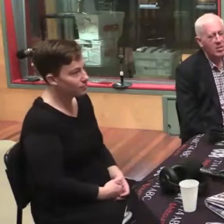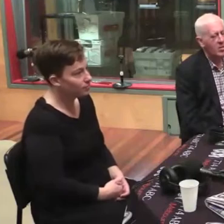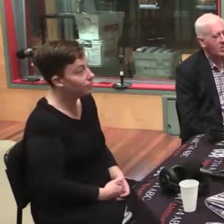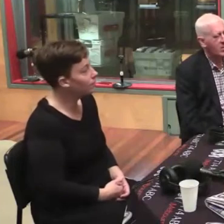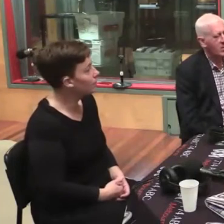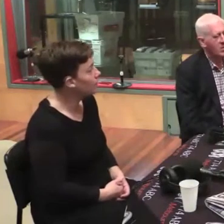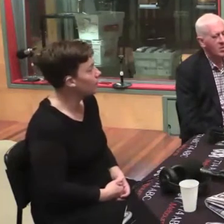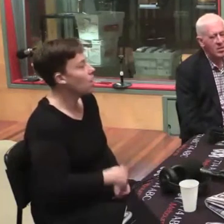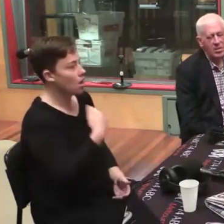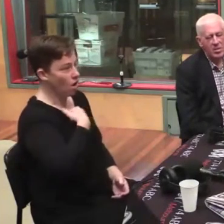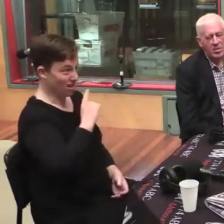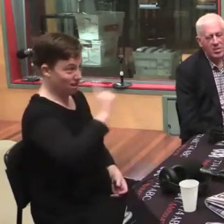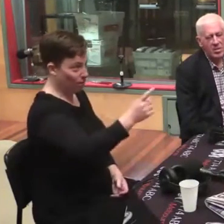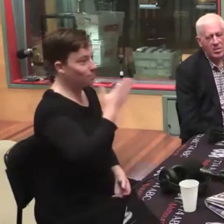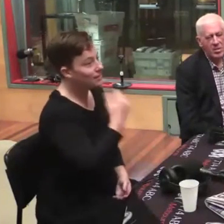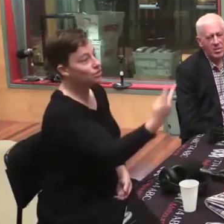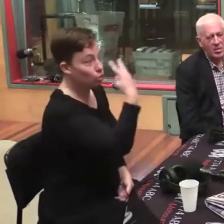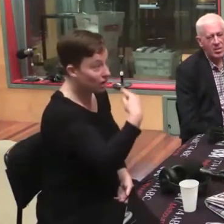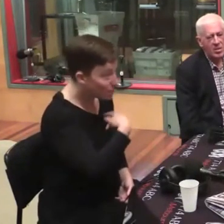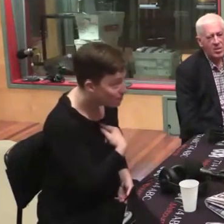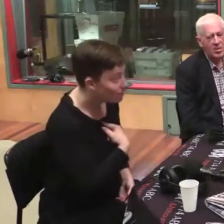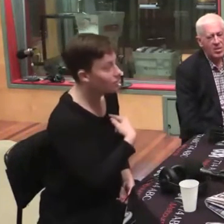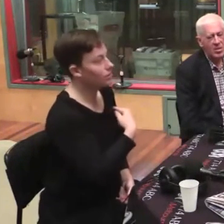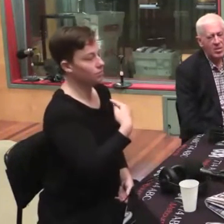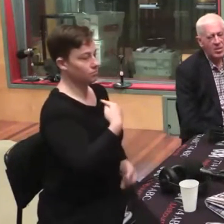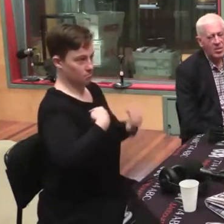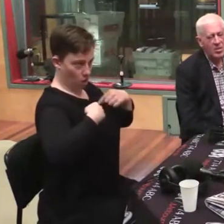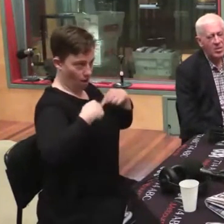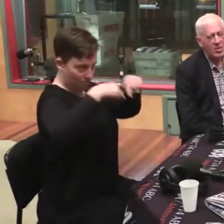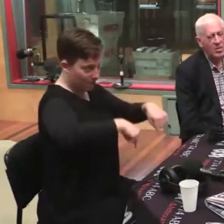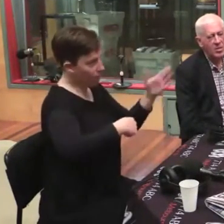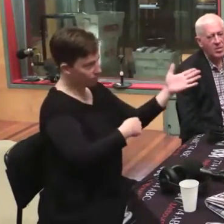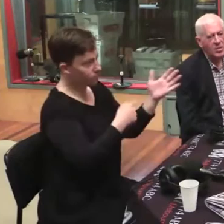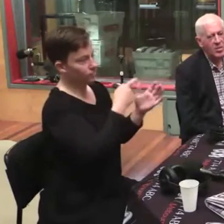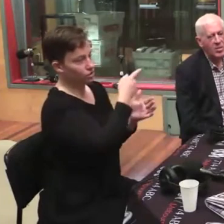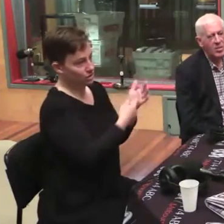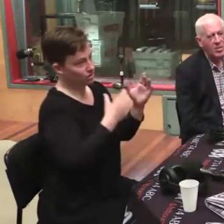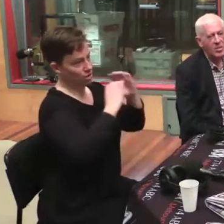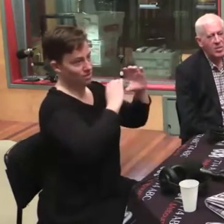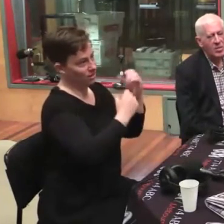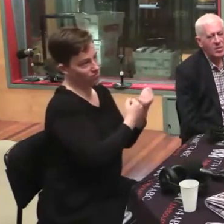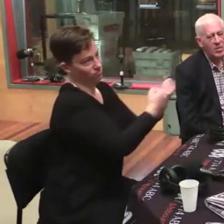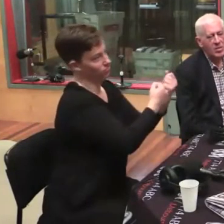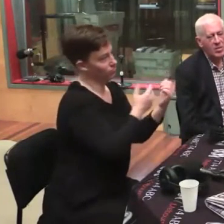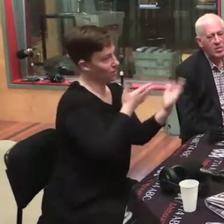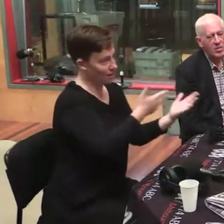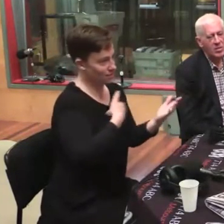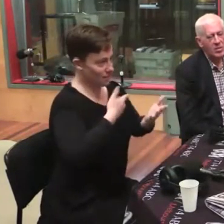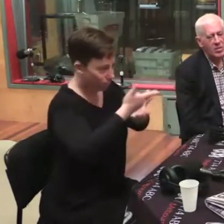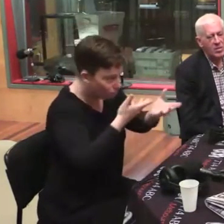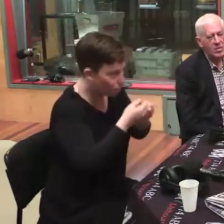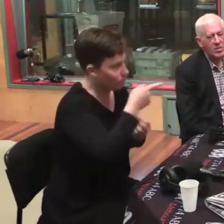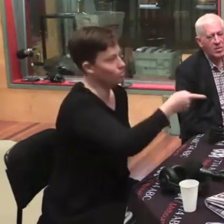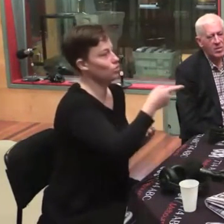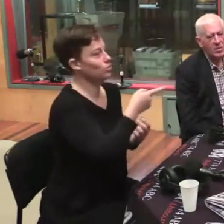that? Well, you know, I just tell them, you know, look at me. I'm the one who's made the appointment. I've brought with